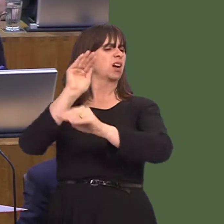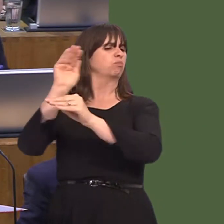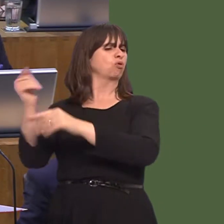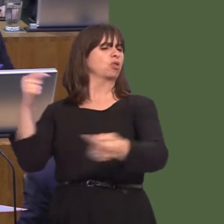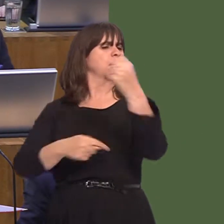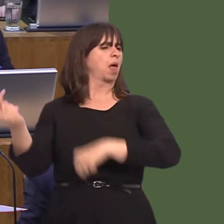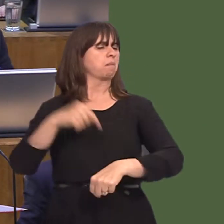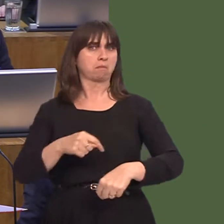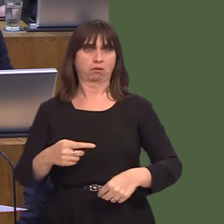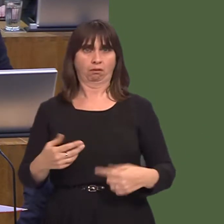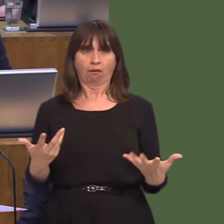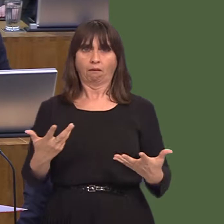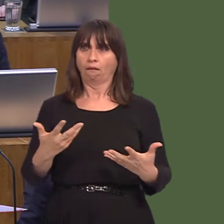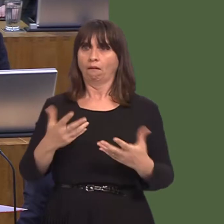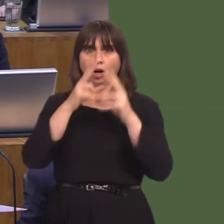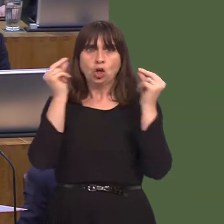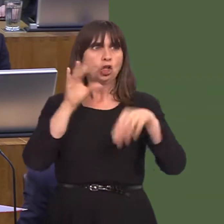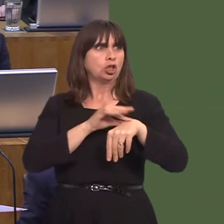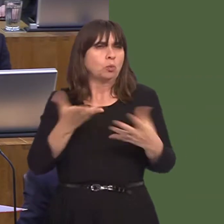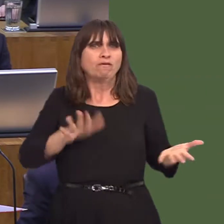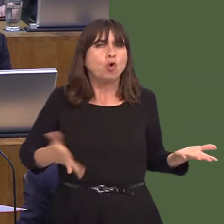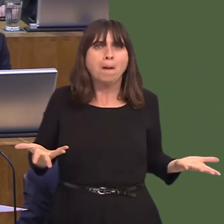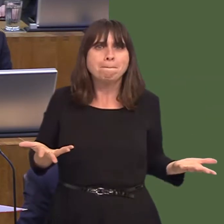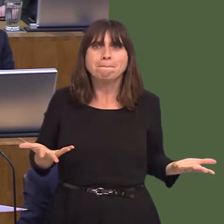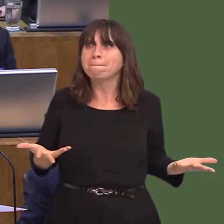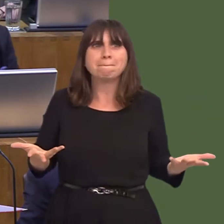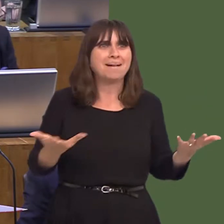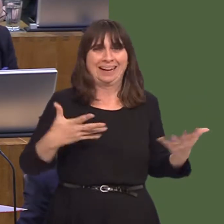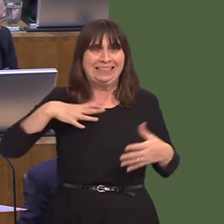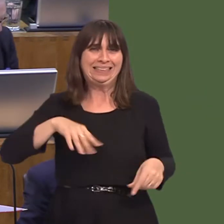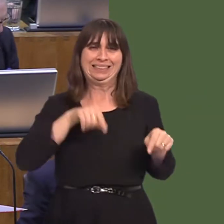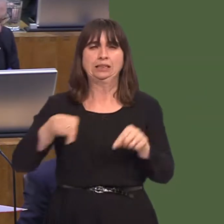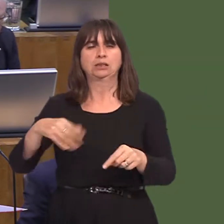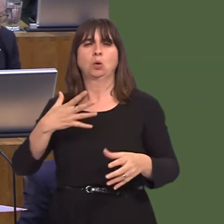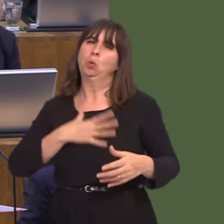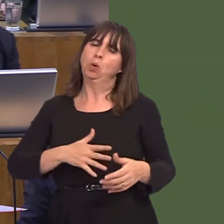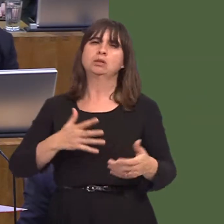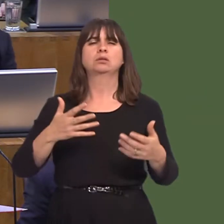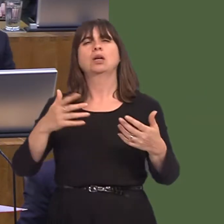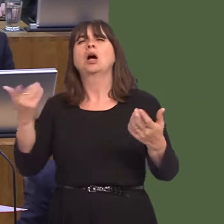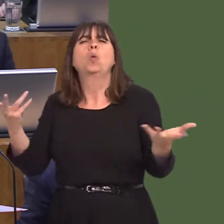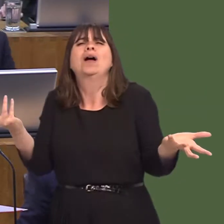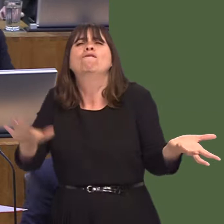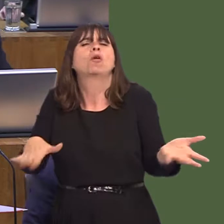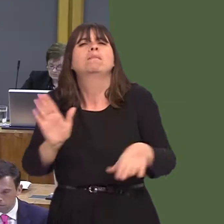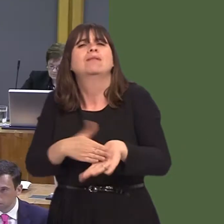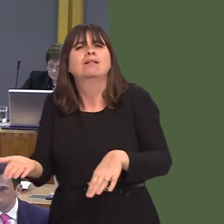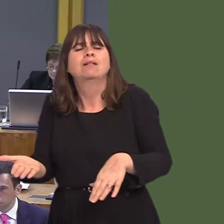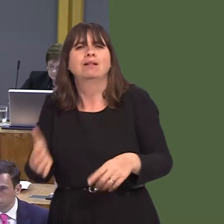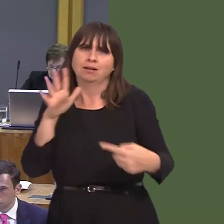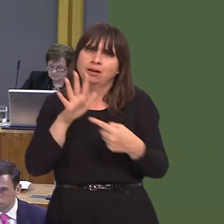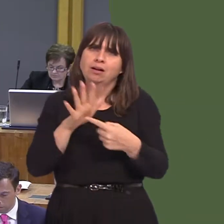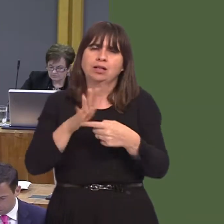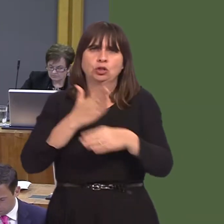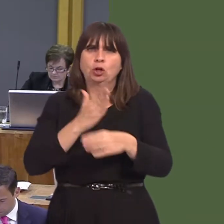Wales? I prefer to have a situation where people have the treatment they need rather than obsessing with where they're from. Question 2, Lee